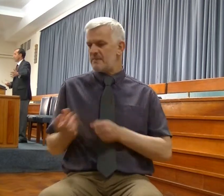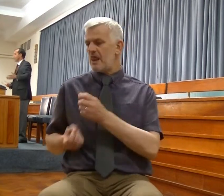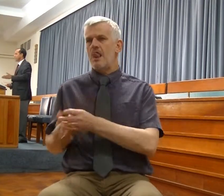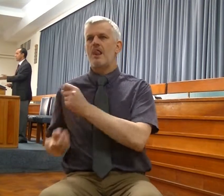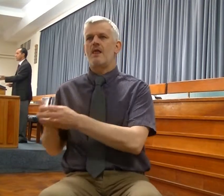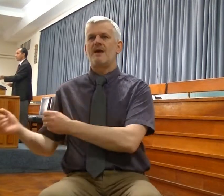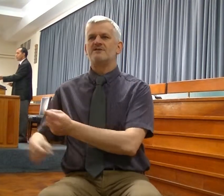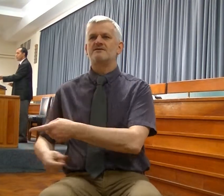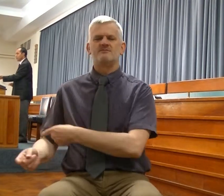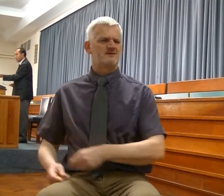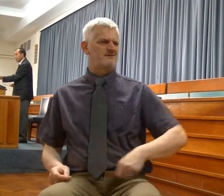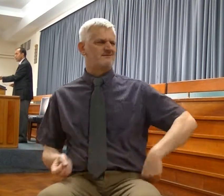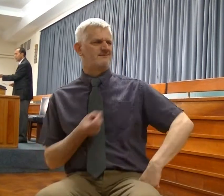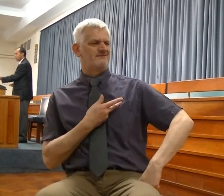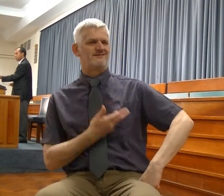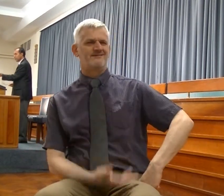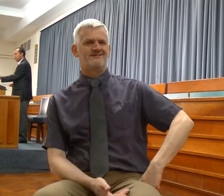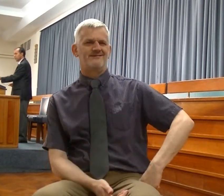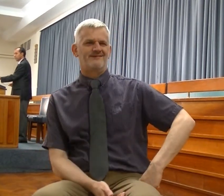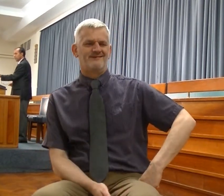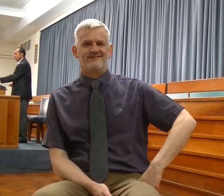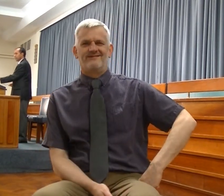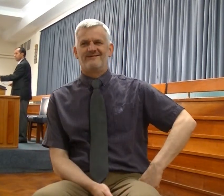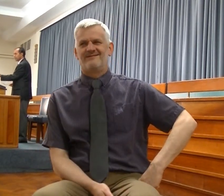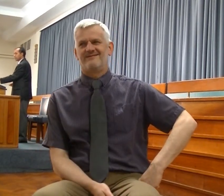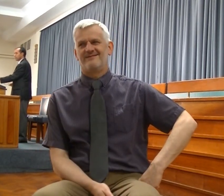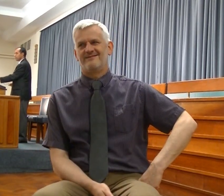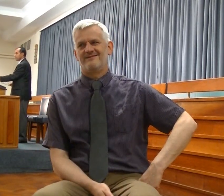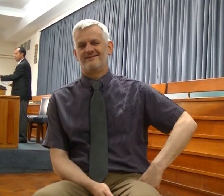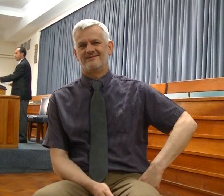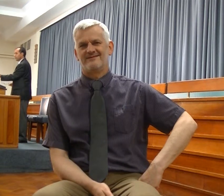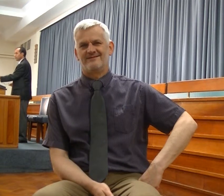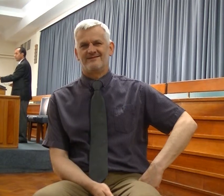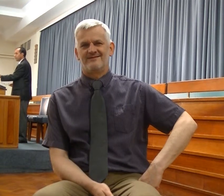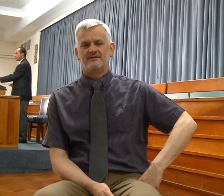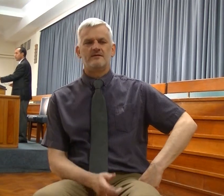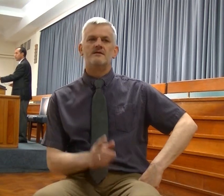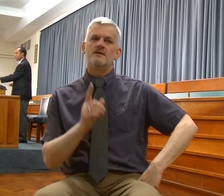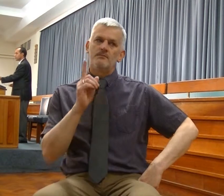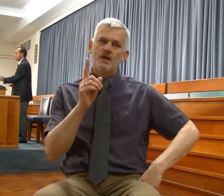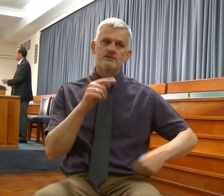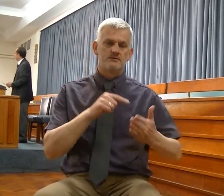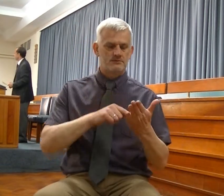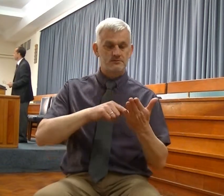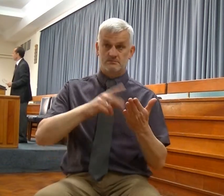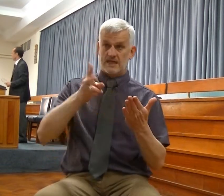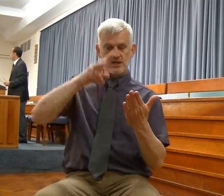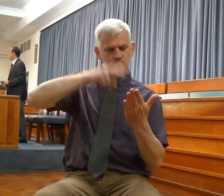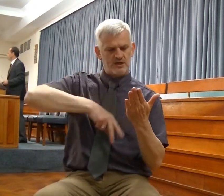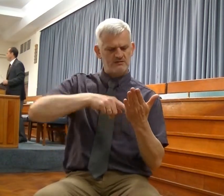baptized. But this is completely, when you read the story, again, the testimony of this thief on the